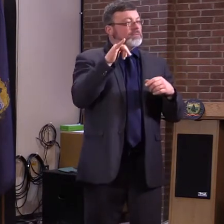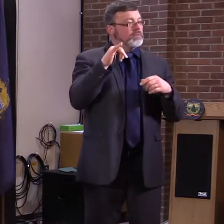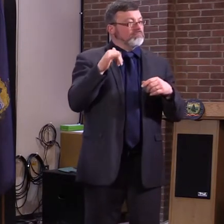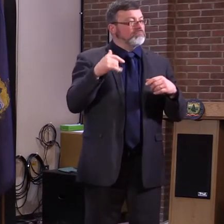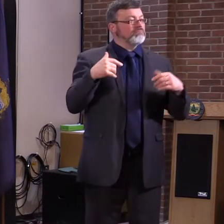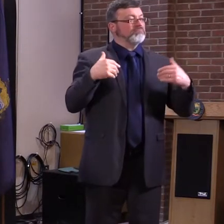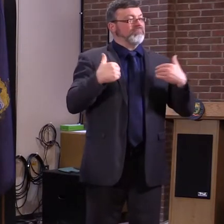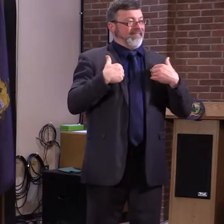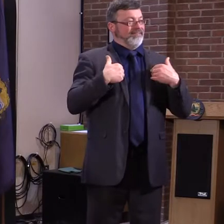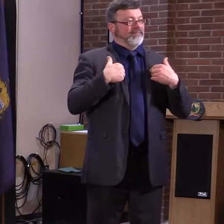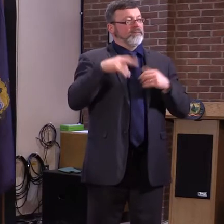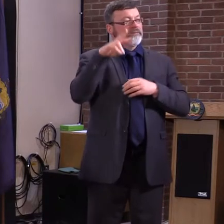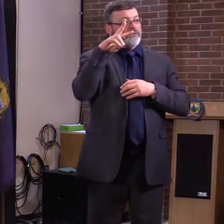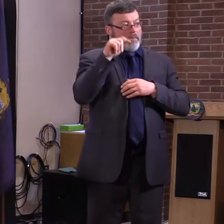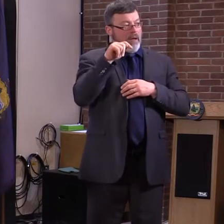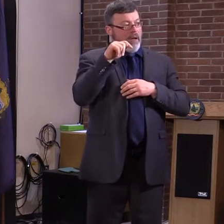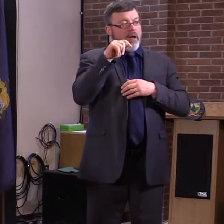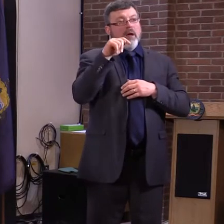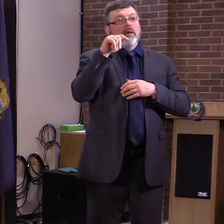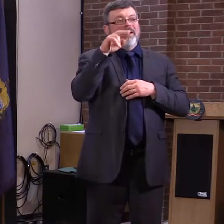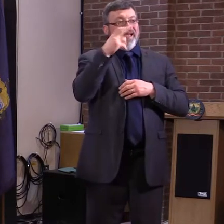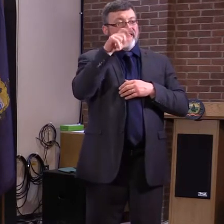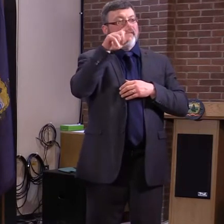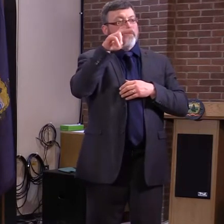healthvermont.gov/testing. They can also call